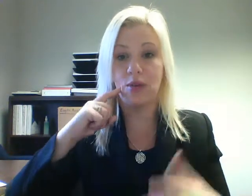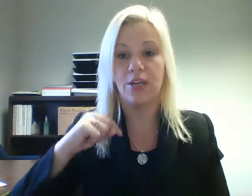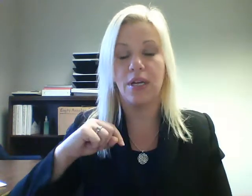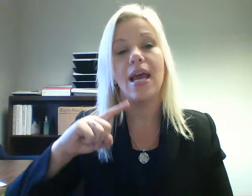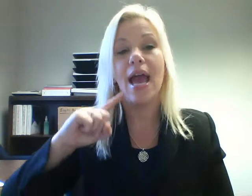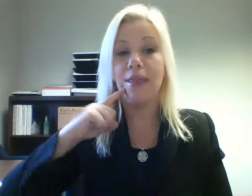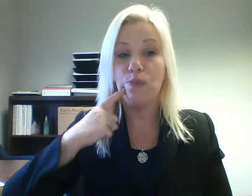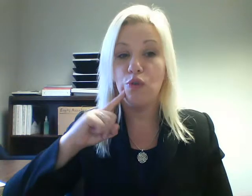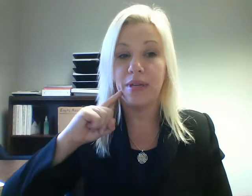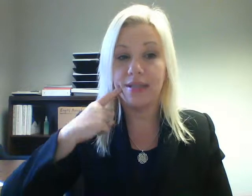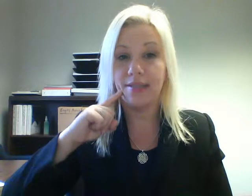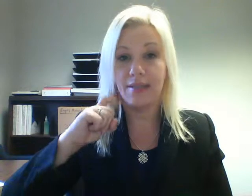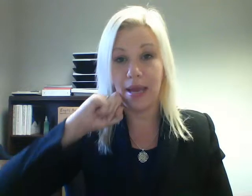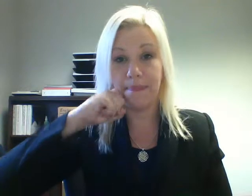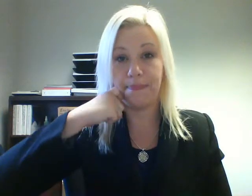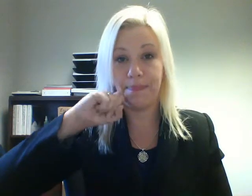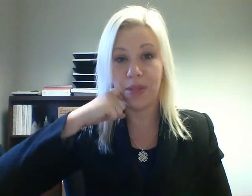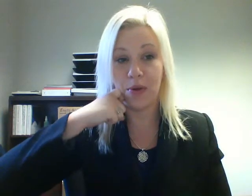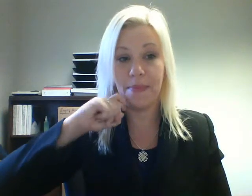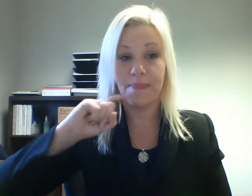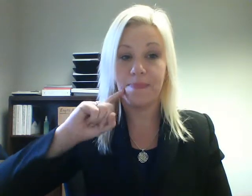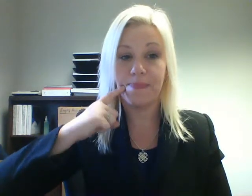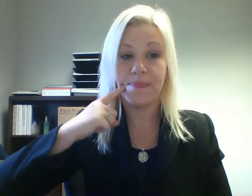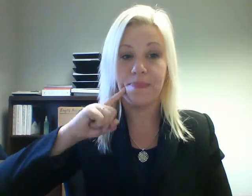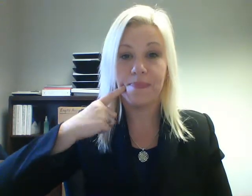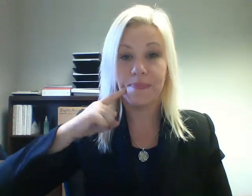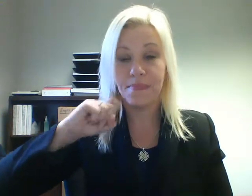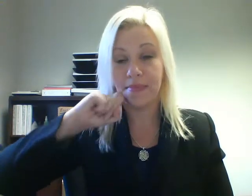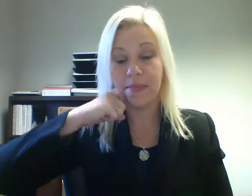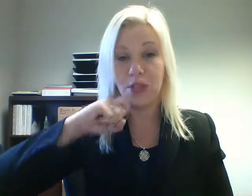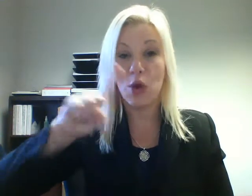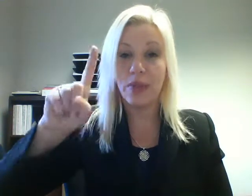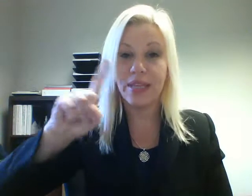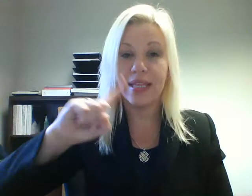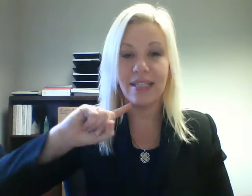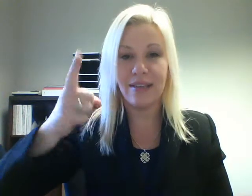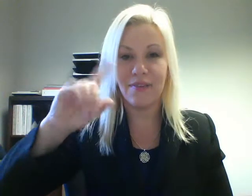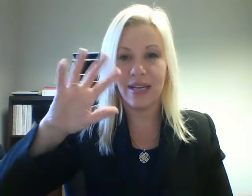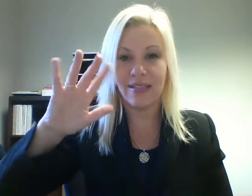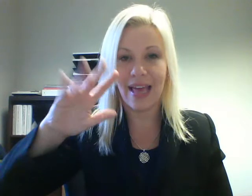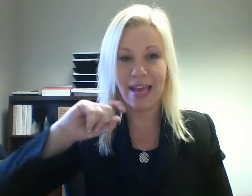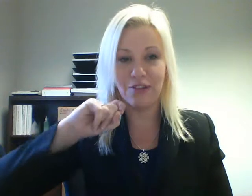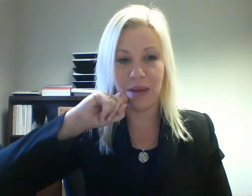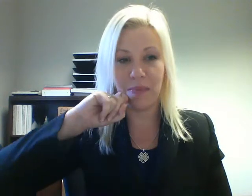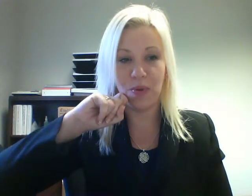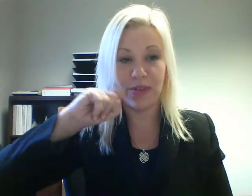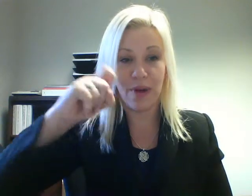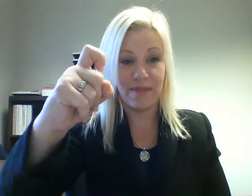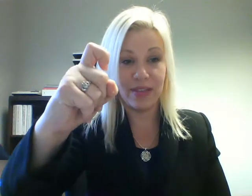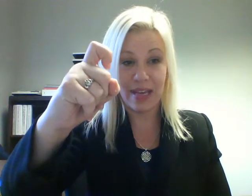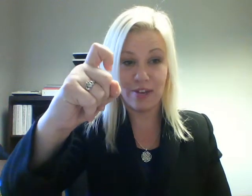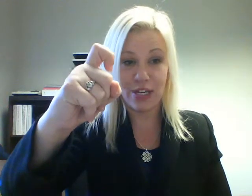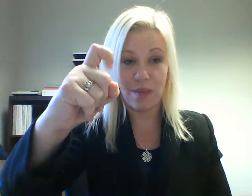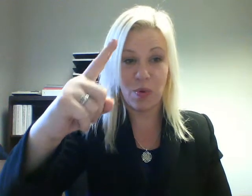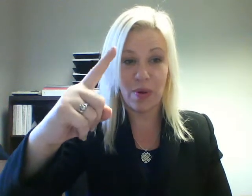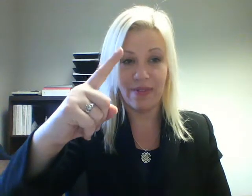direction, and the movement is the same, right? But the only thing that's different is the hand shape. You either have this hand shape or you have this